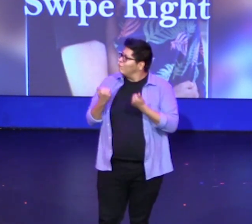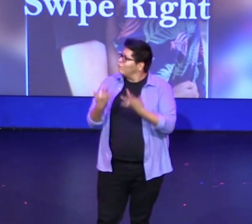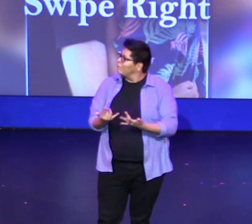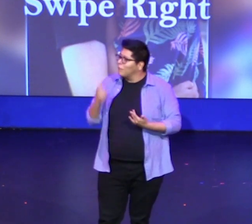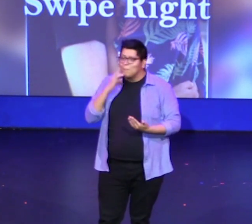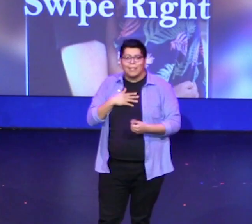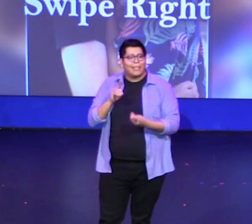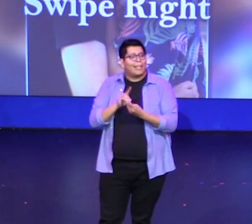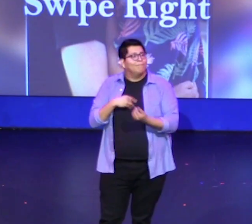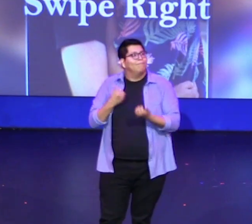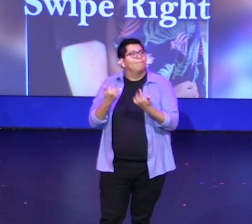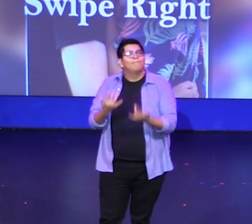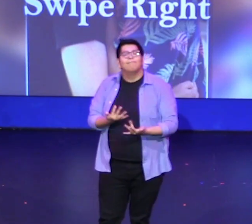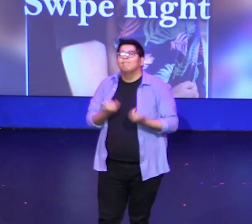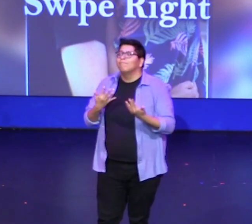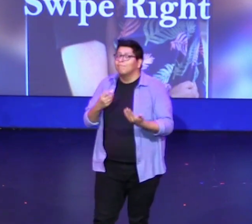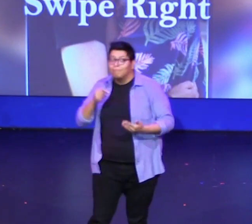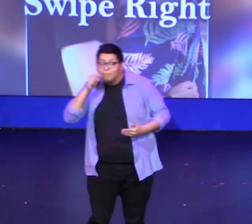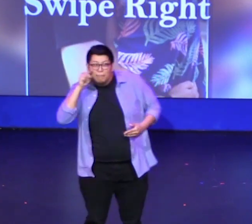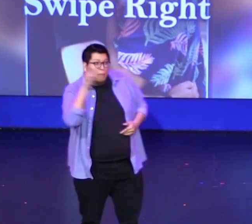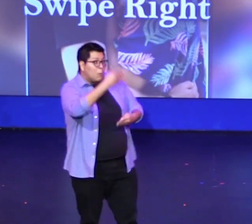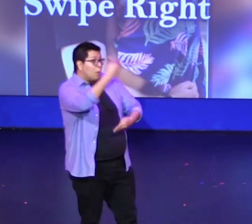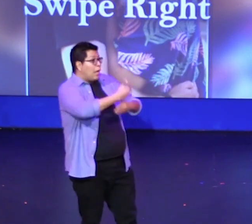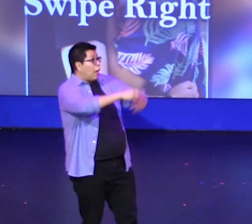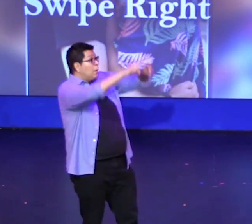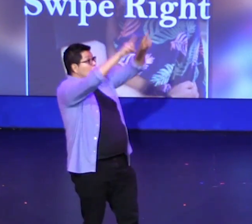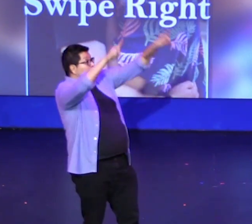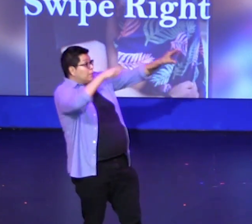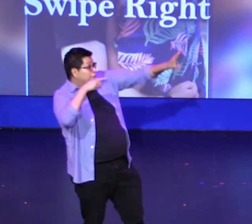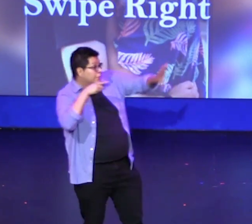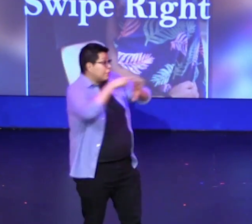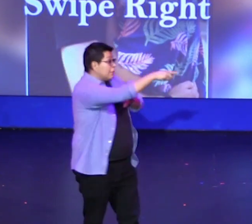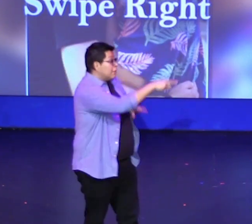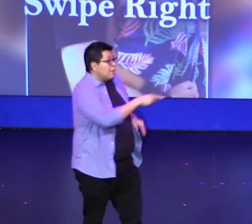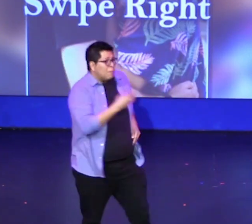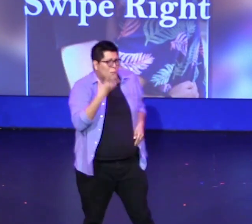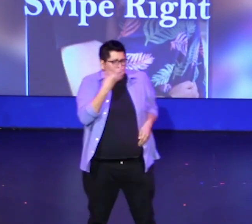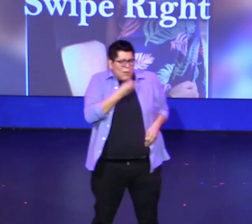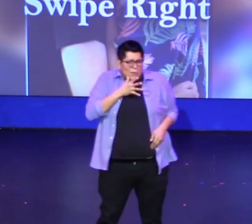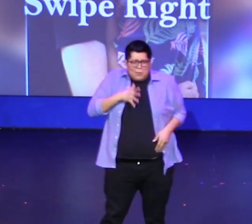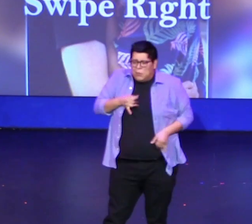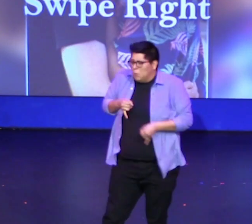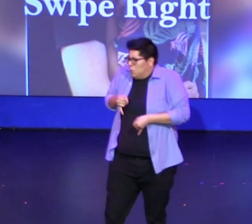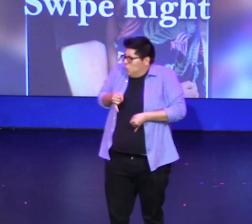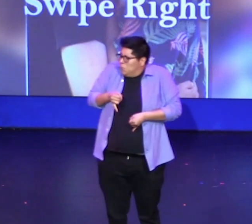there. I take a seat and wait for my date to arrive, and lo and behold, what do I see out the window?